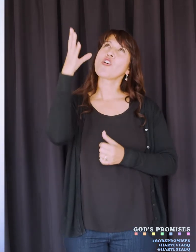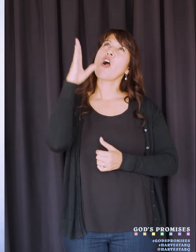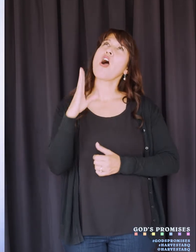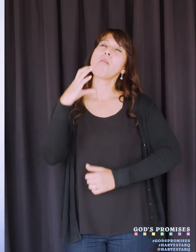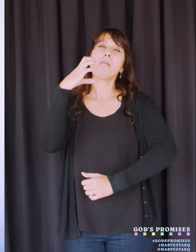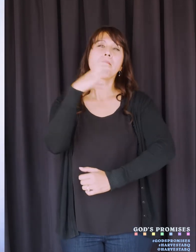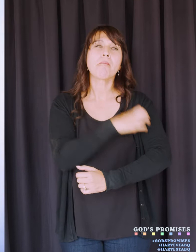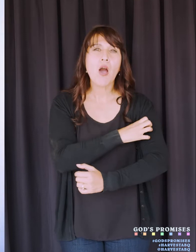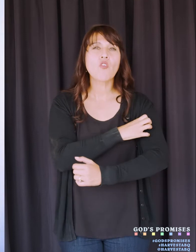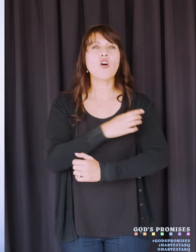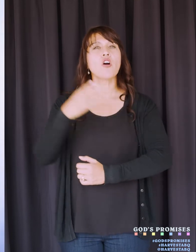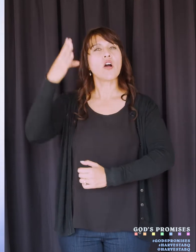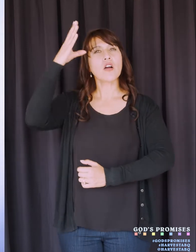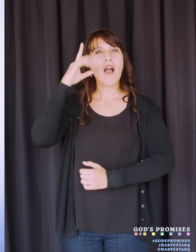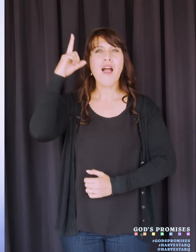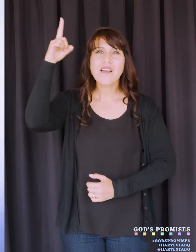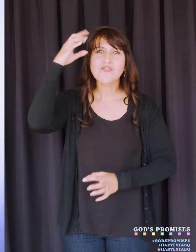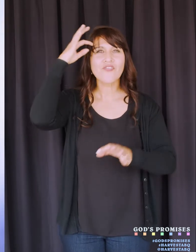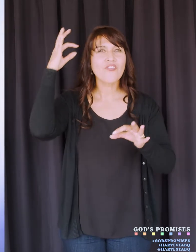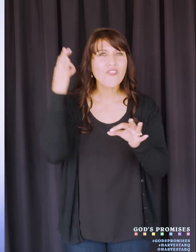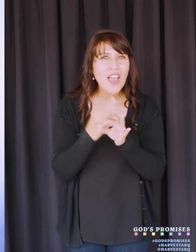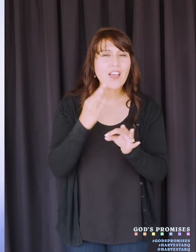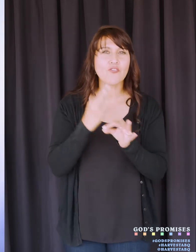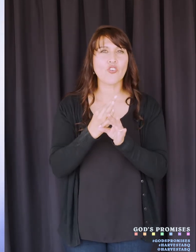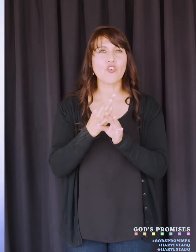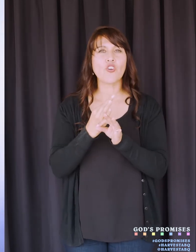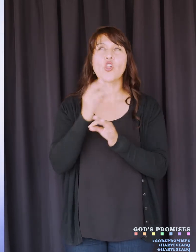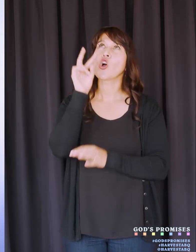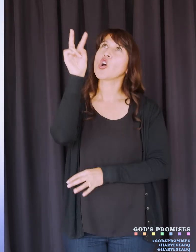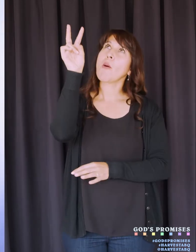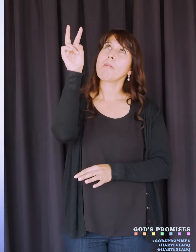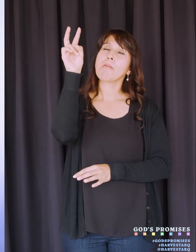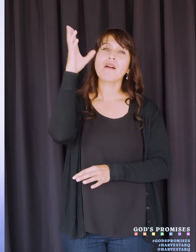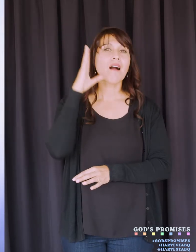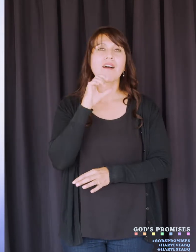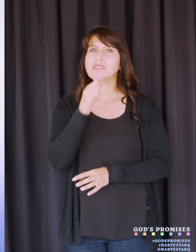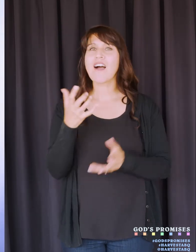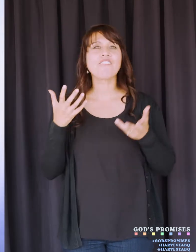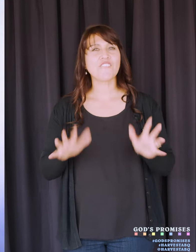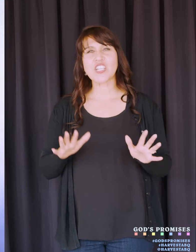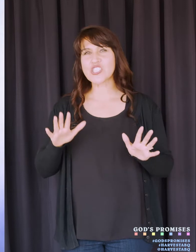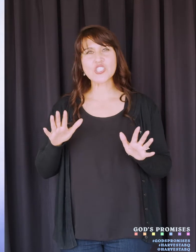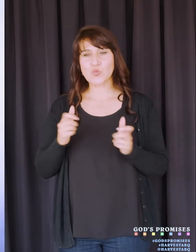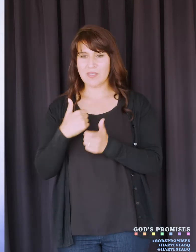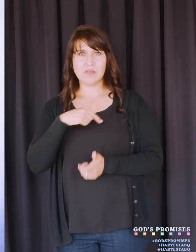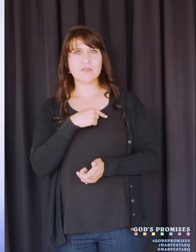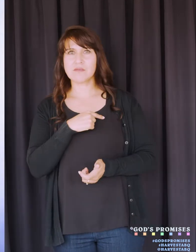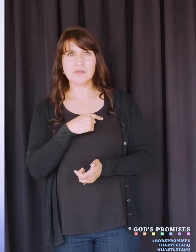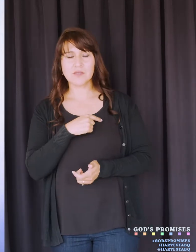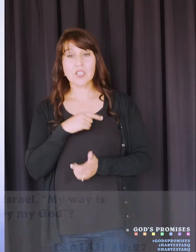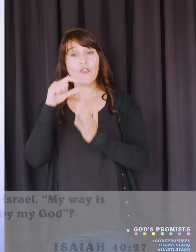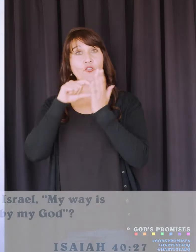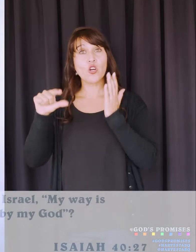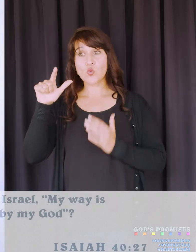up. He's faithful. Look up. God is not finished with us. Isaiah continues in verse 27.